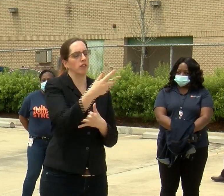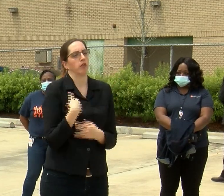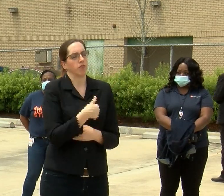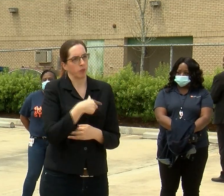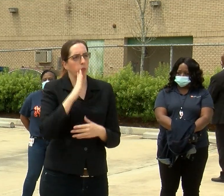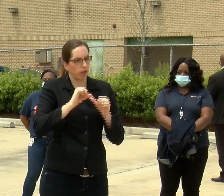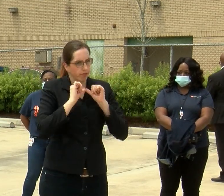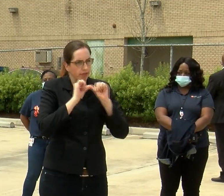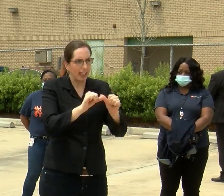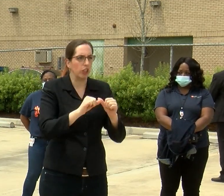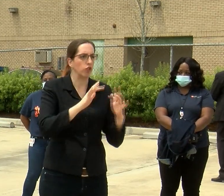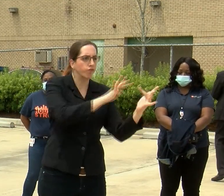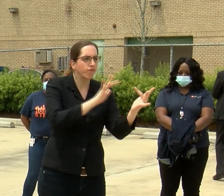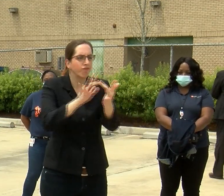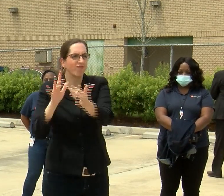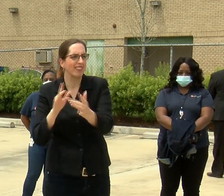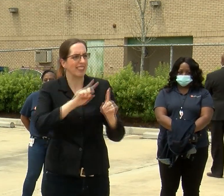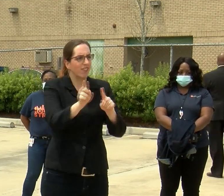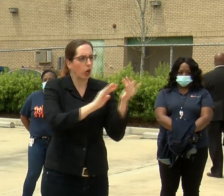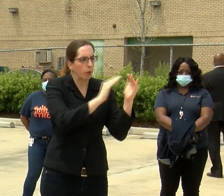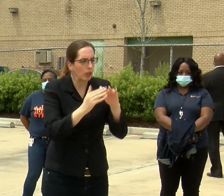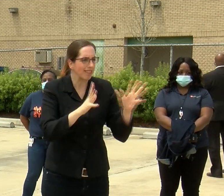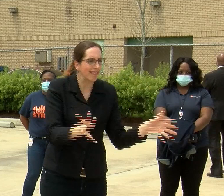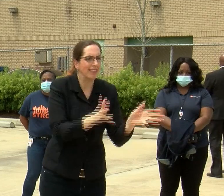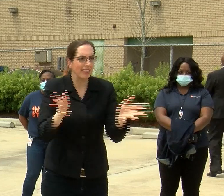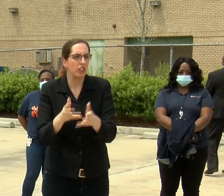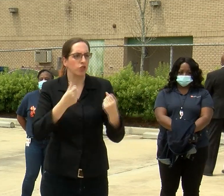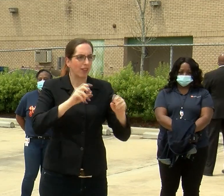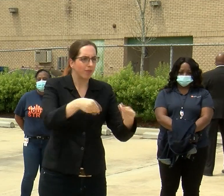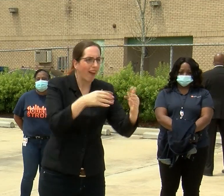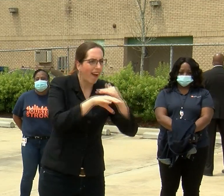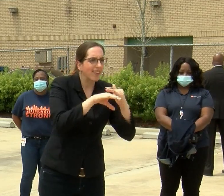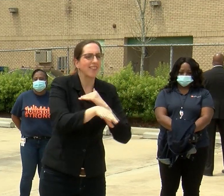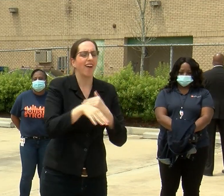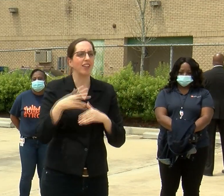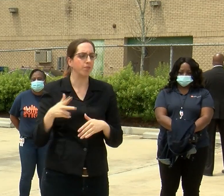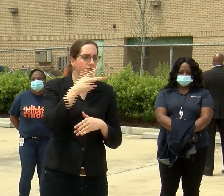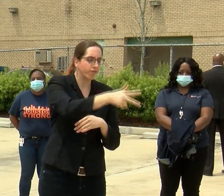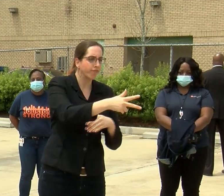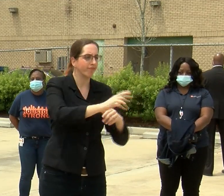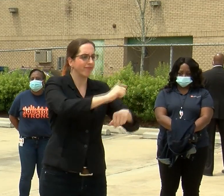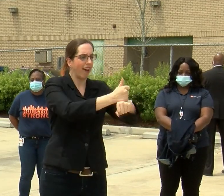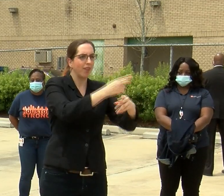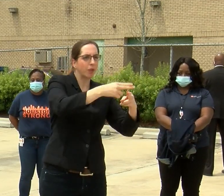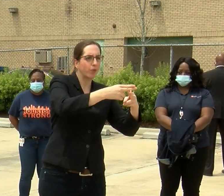continue to do outreach in vulnerable communities and provide access via mobile sites or fixed sites. Thank you.